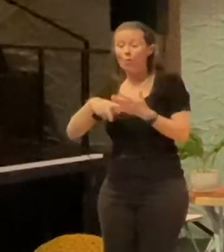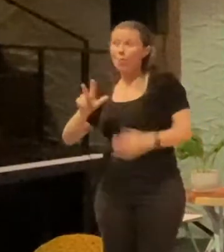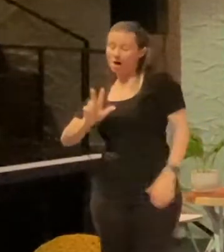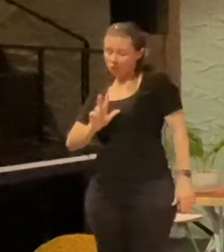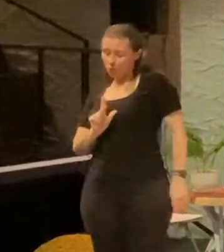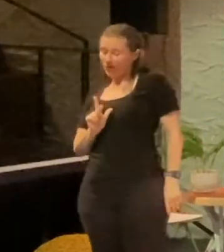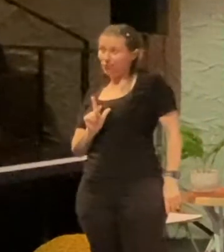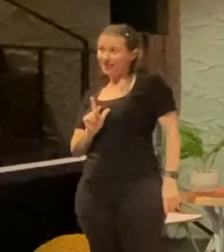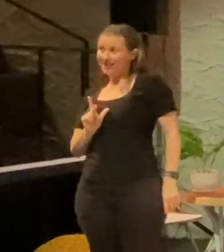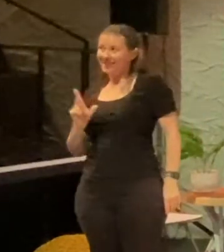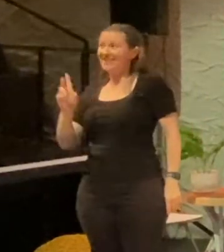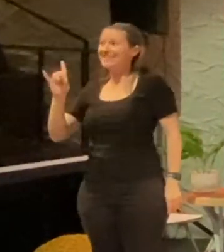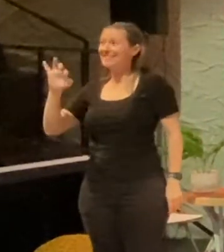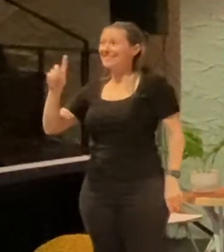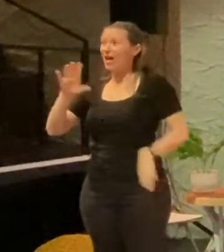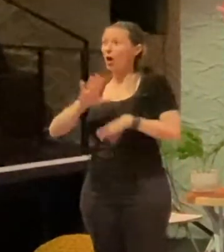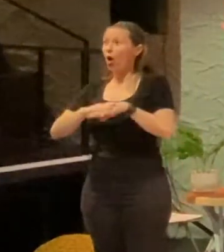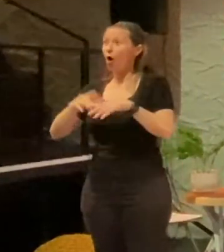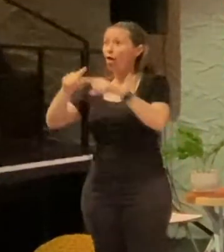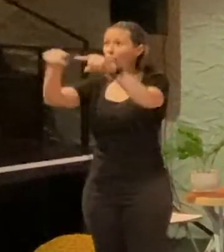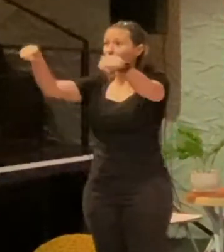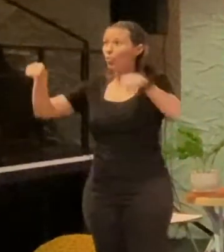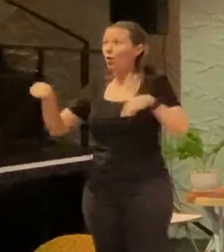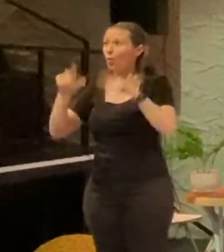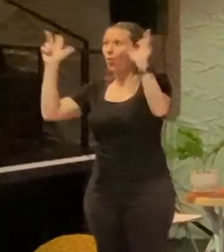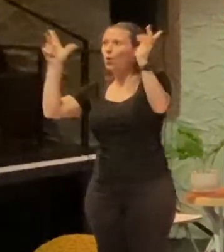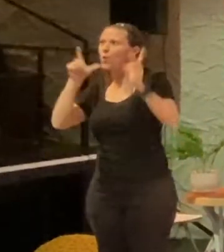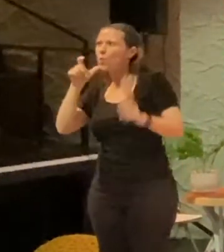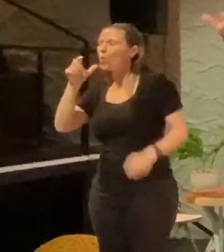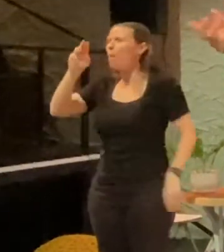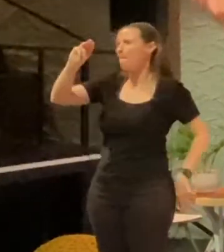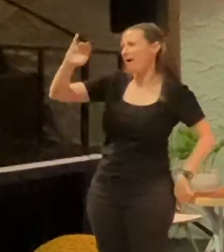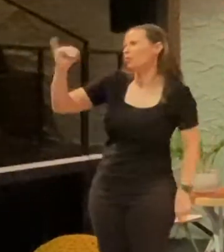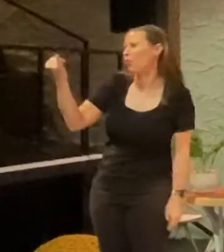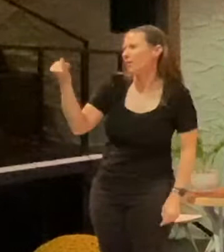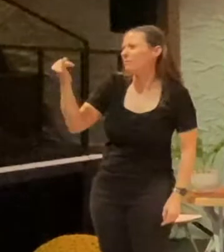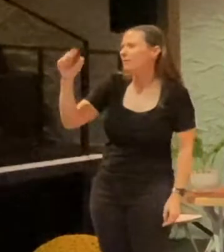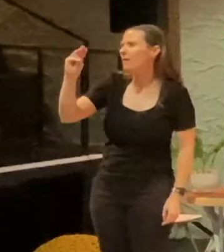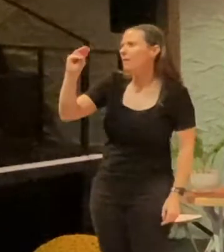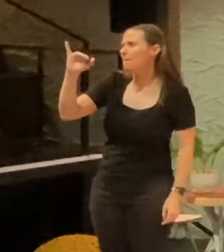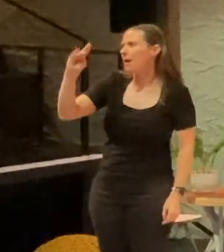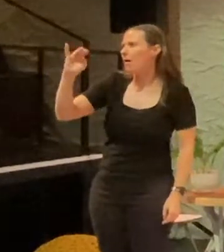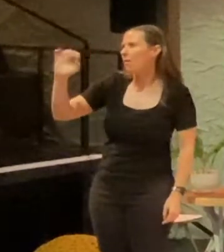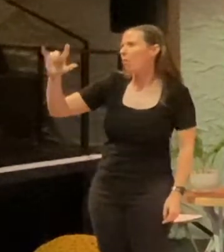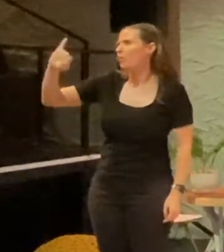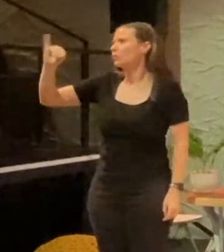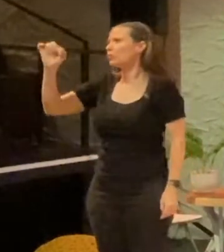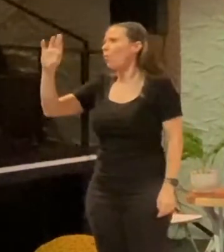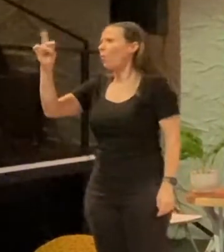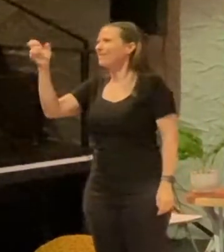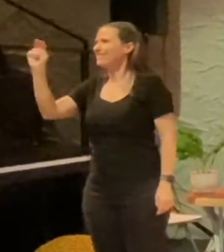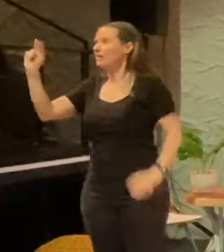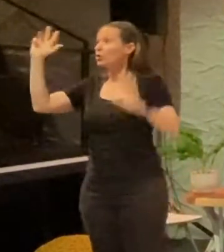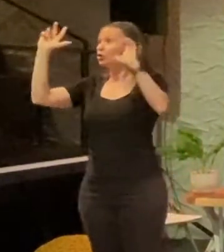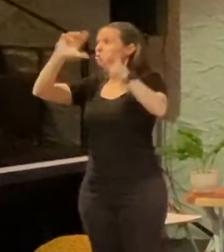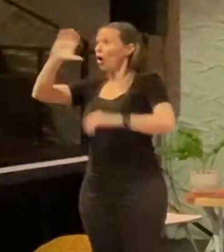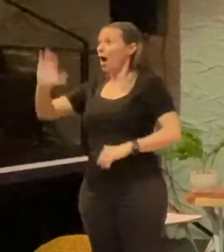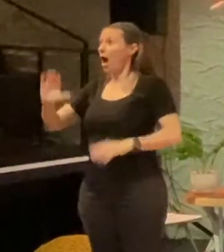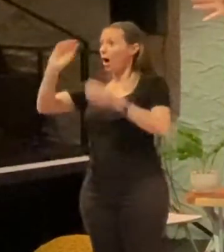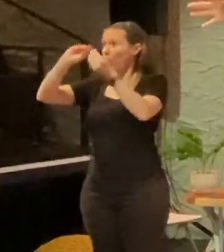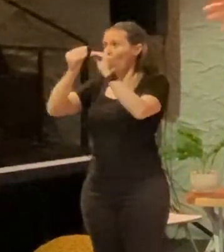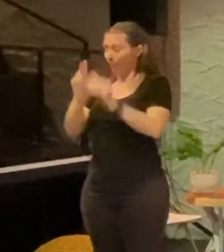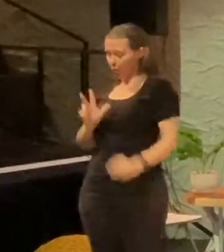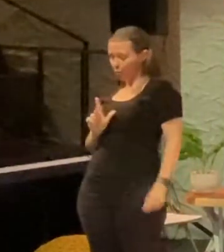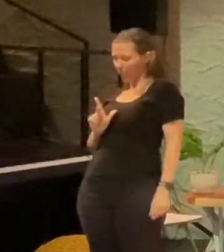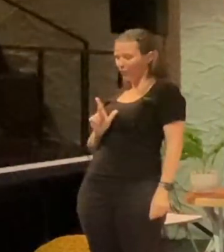of the death number was? Who are they talking about? Jordan, right? So this number 23 is associated with